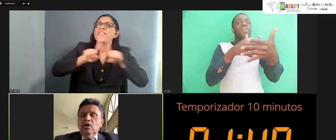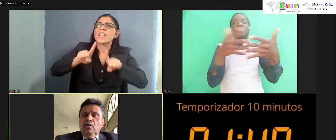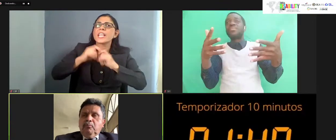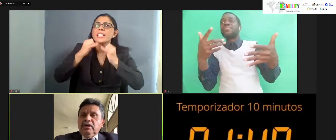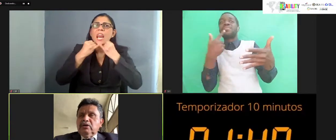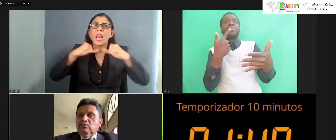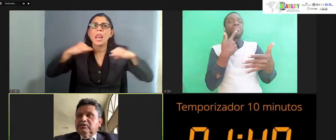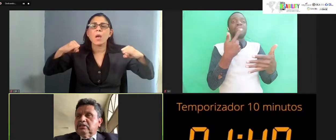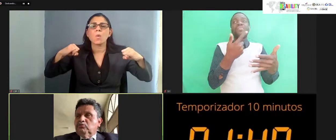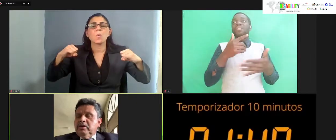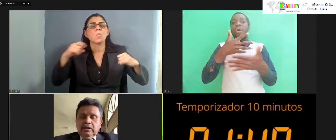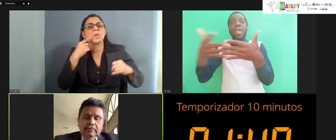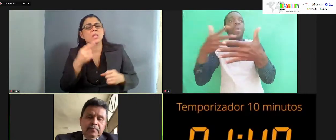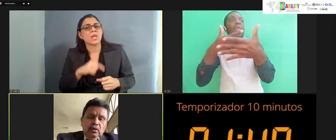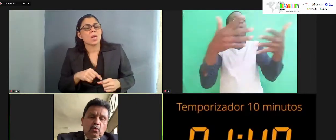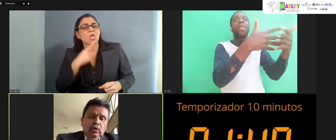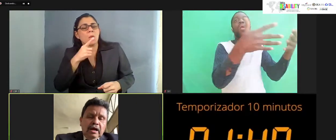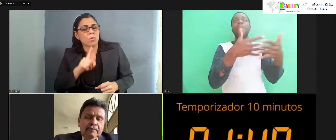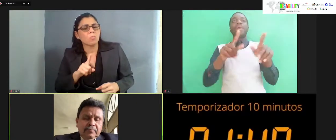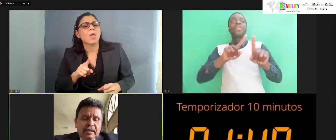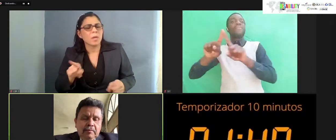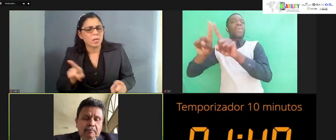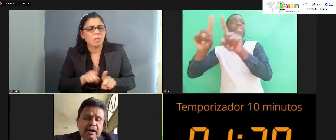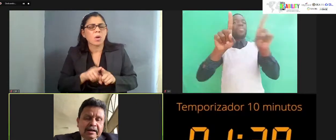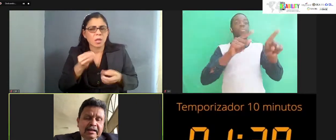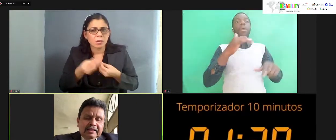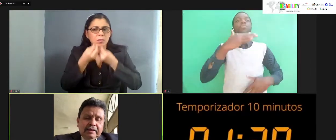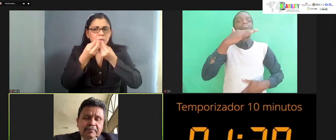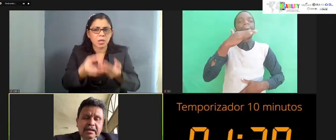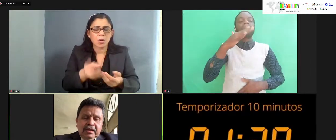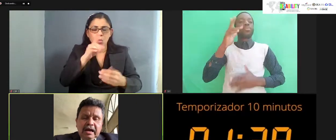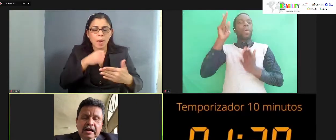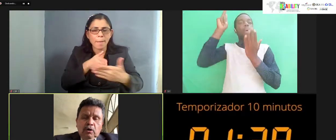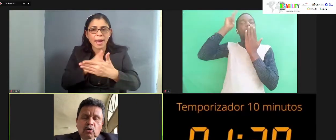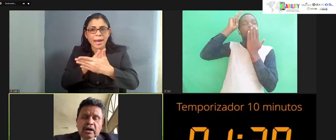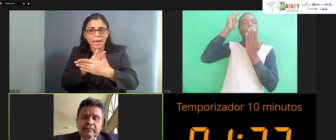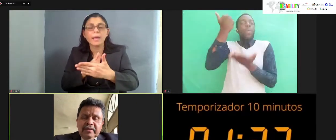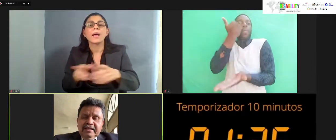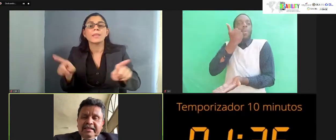different languages spoken by our peoples may constitute